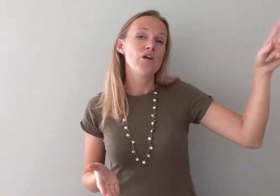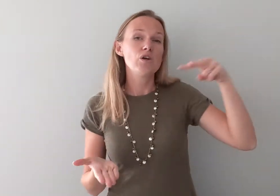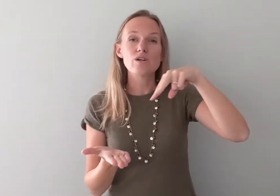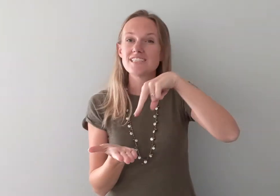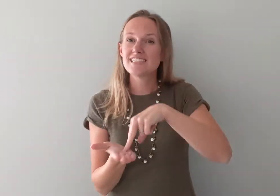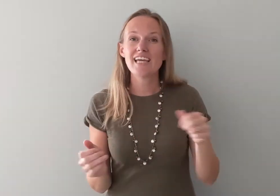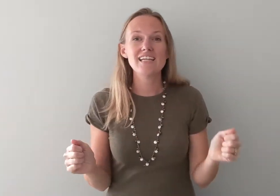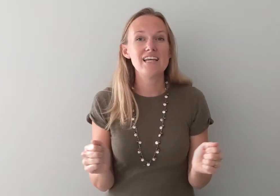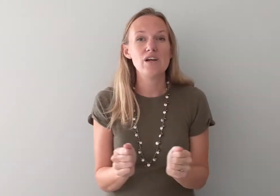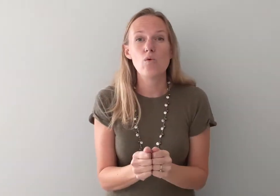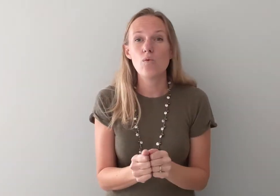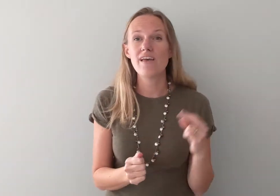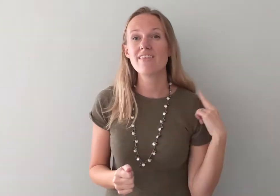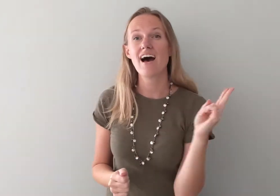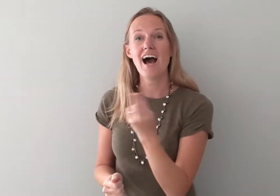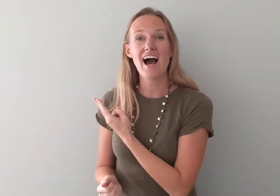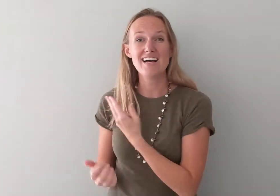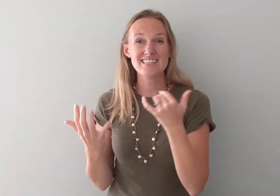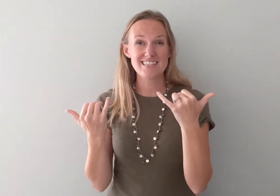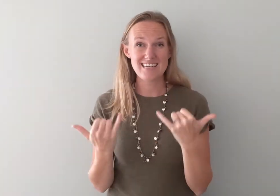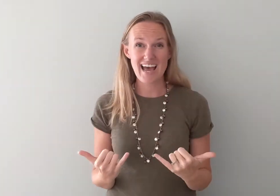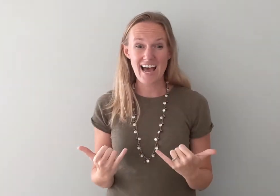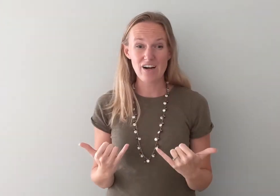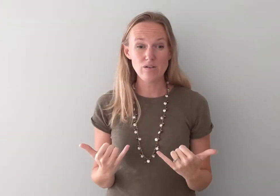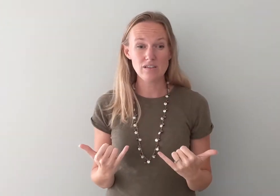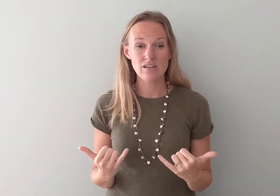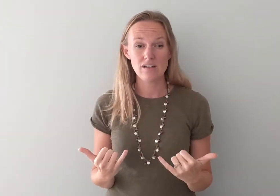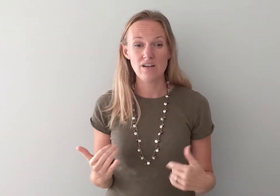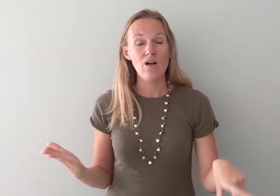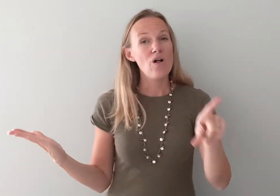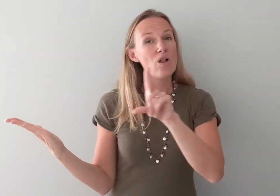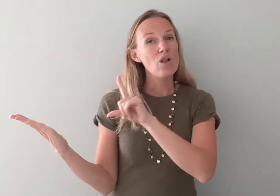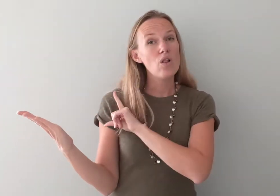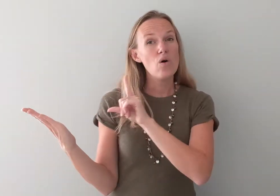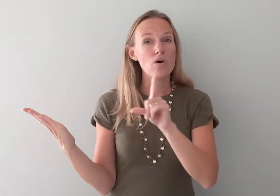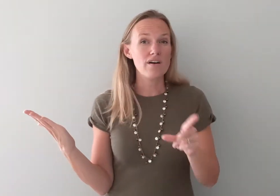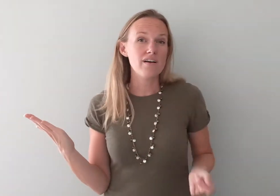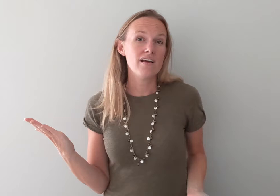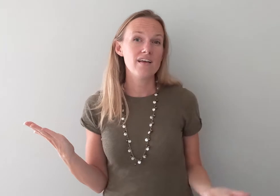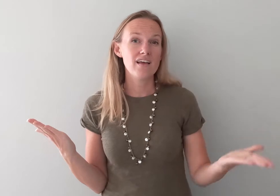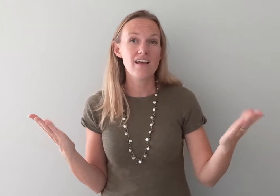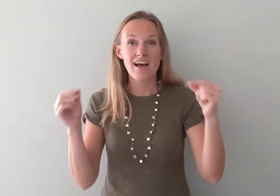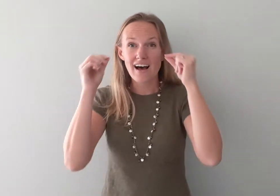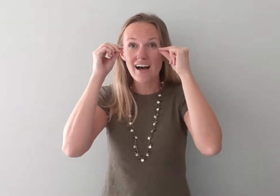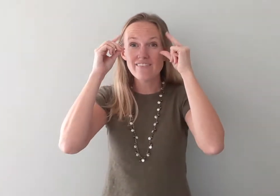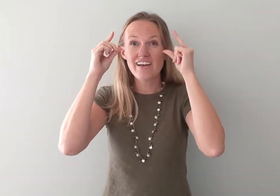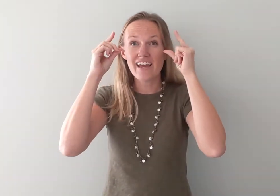You're standing with us now. Lord,